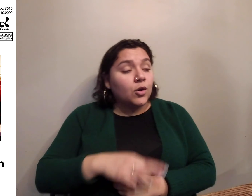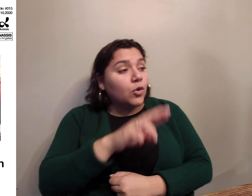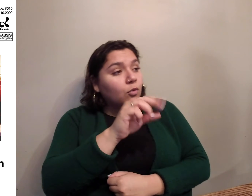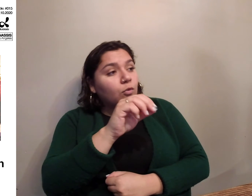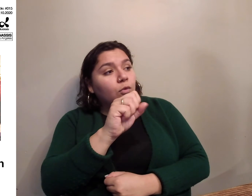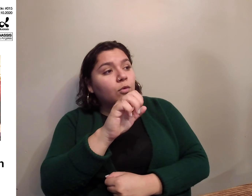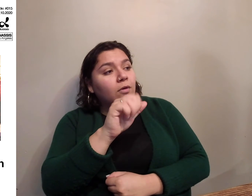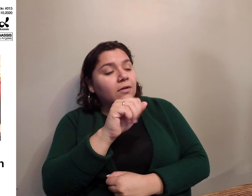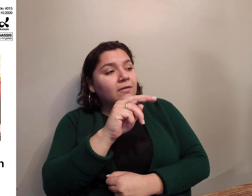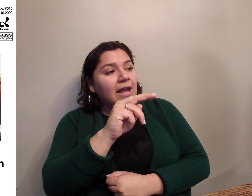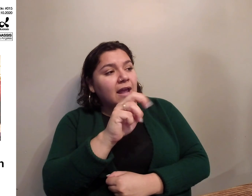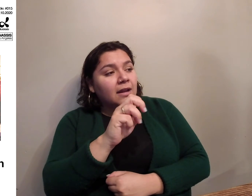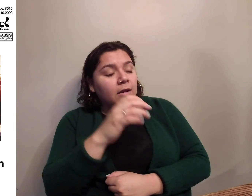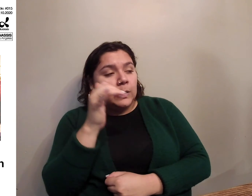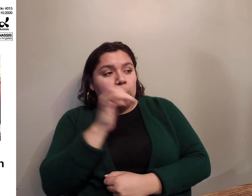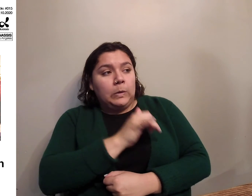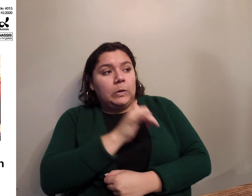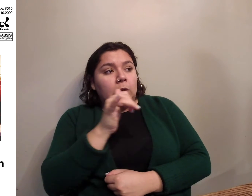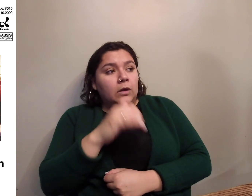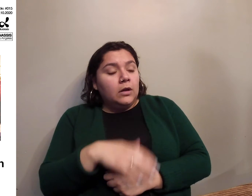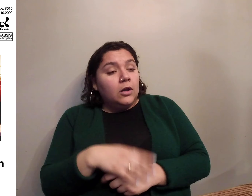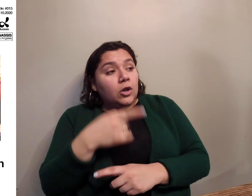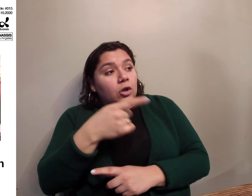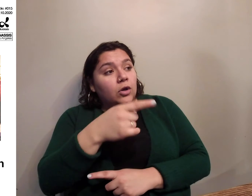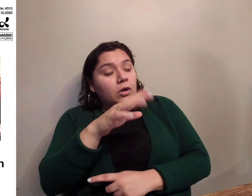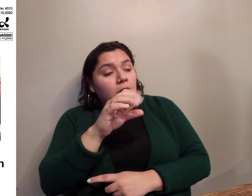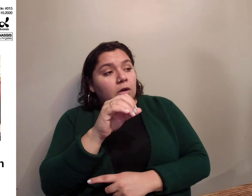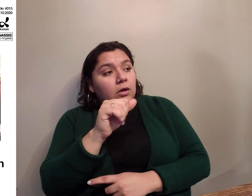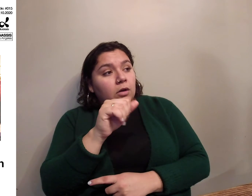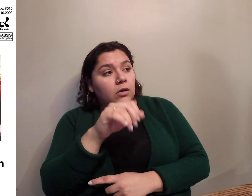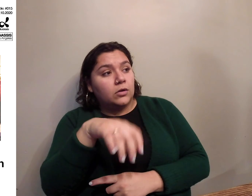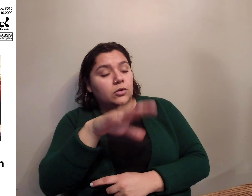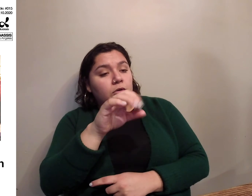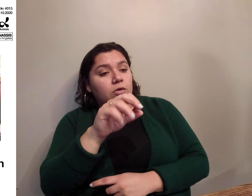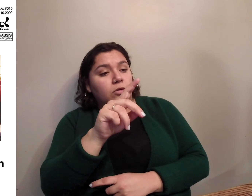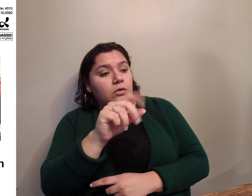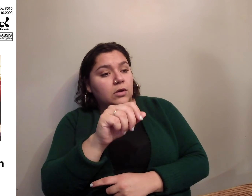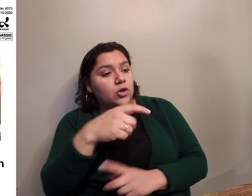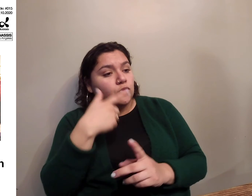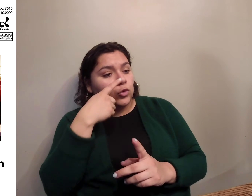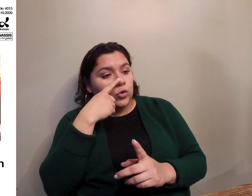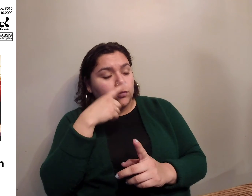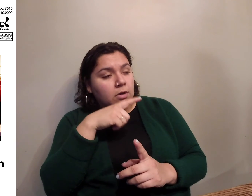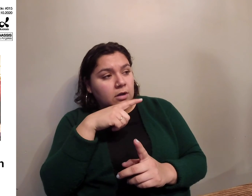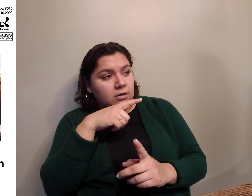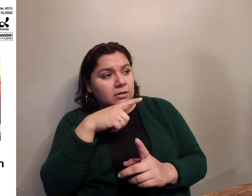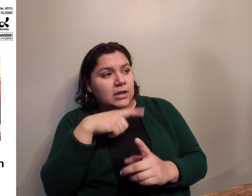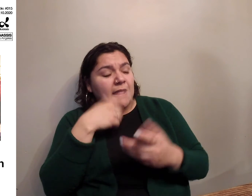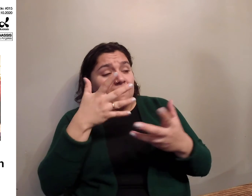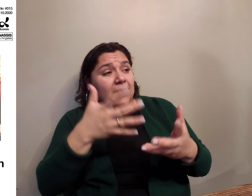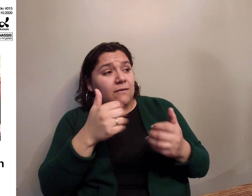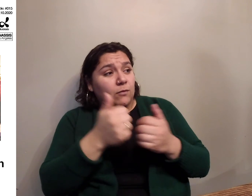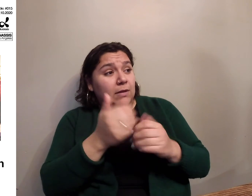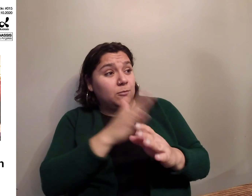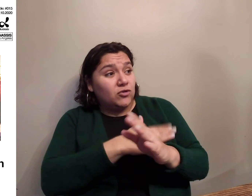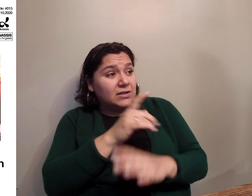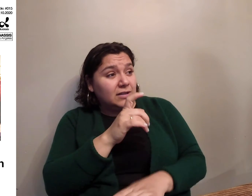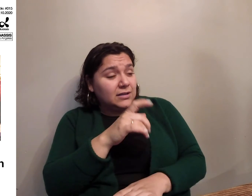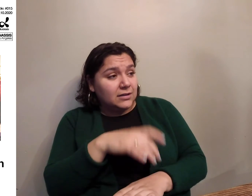Rosanne, as a coder, would you leave us with some music, or would you prefer not